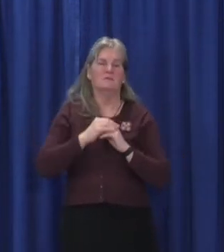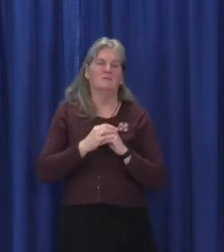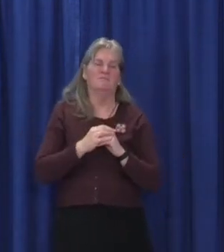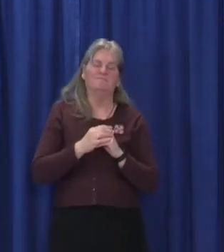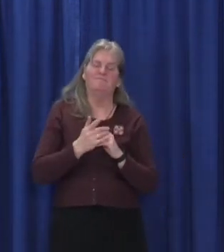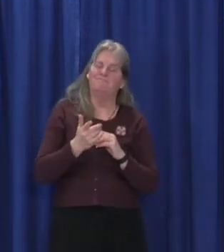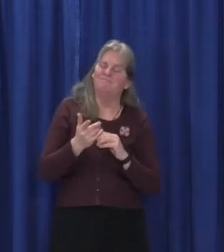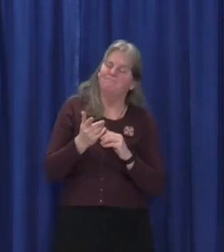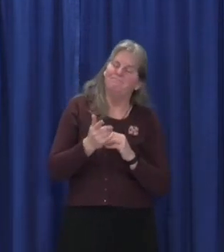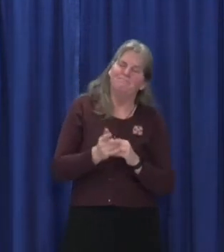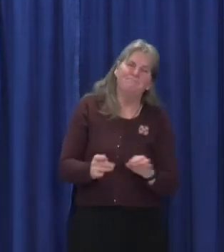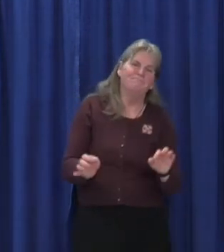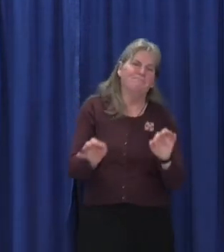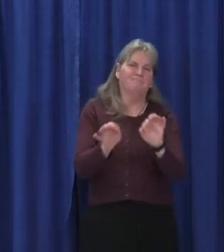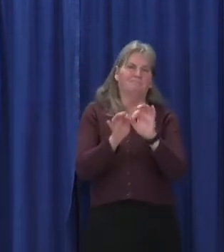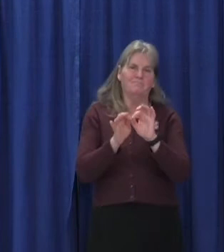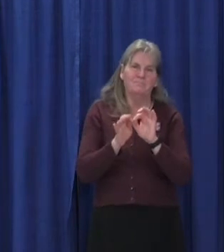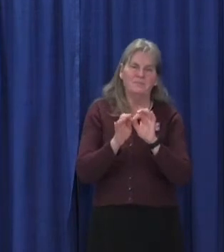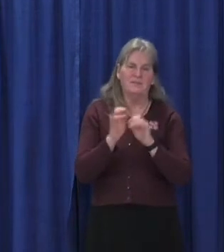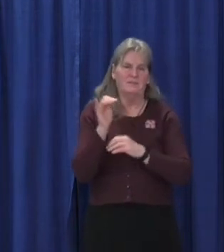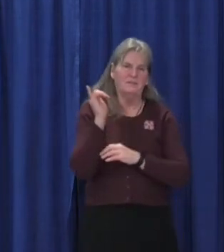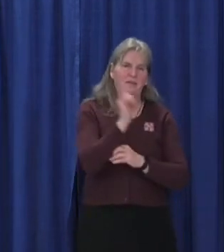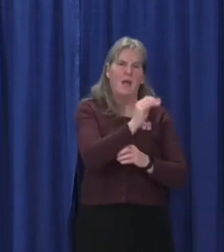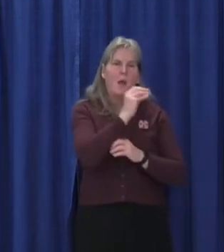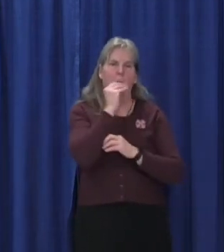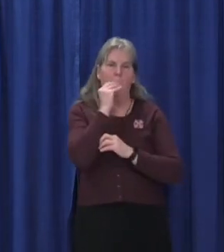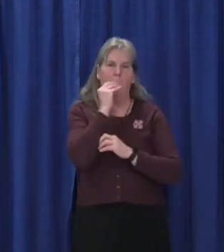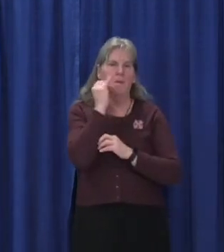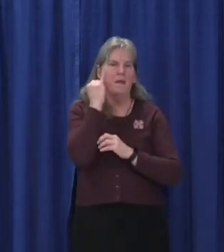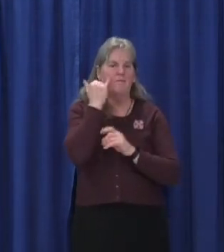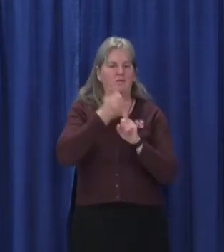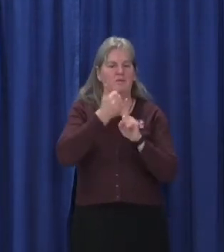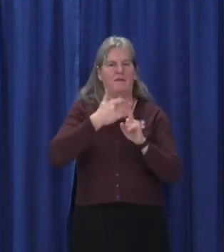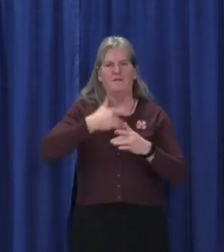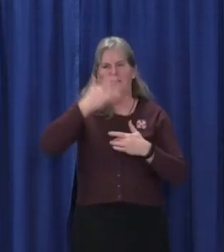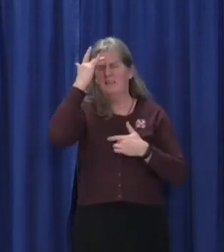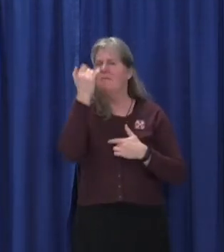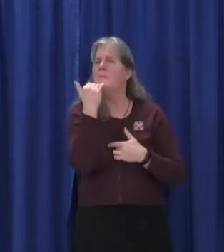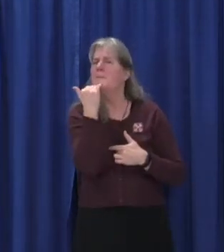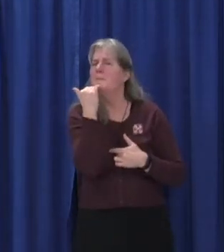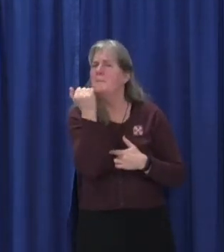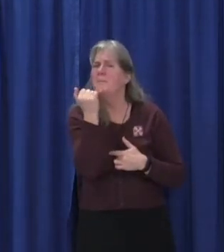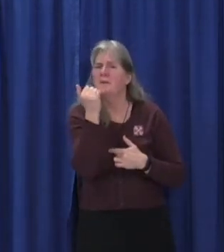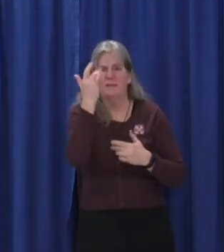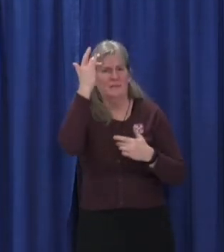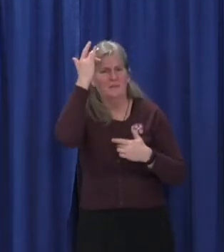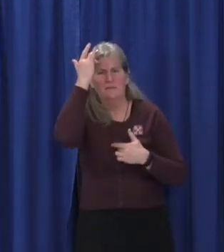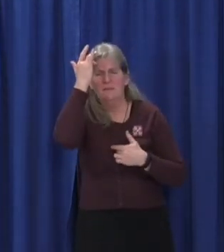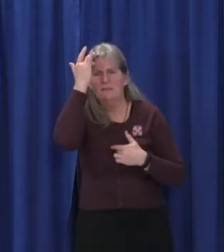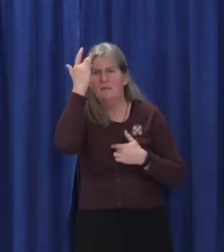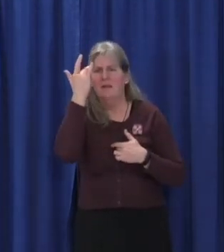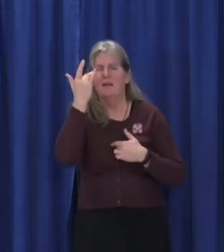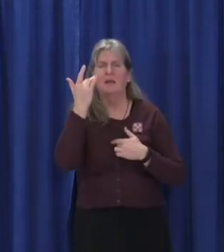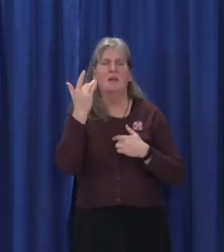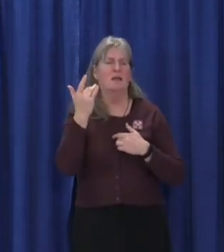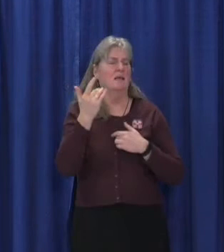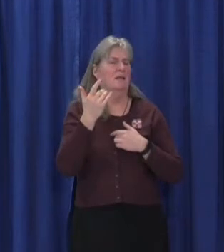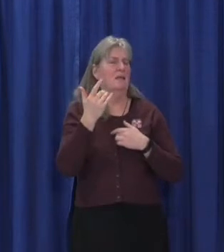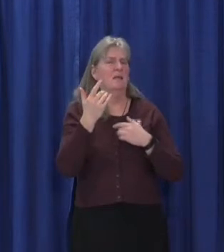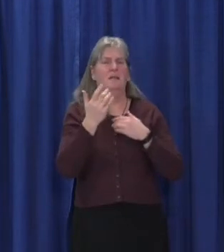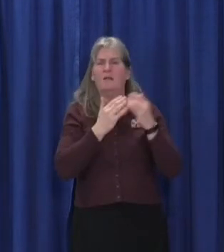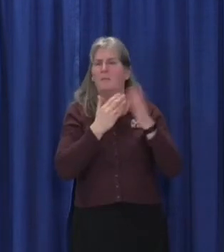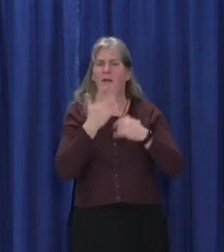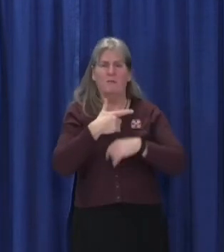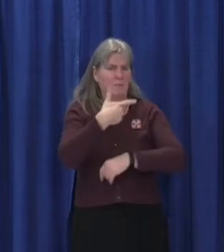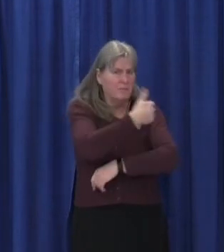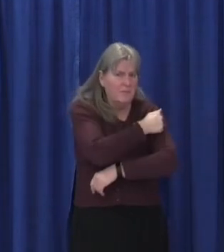It is so important to stay home if you feel sick, even a little sick, even if you are vaccinated, even if